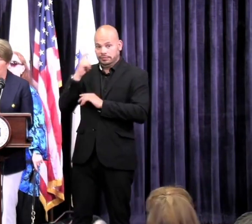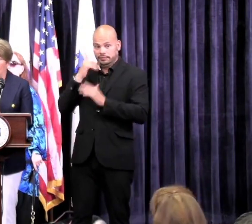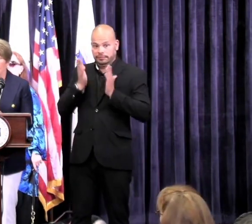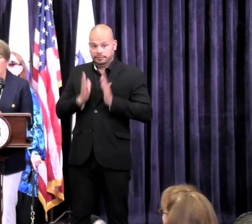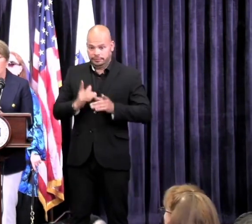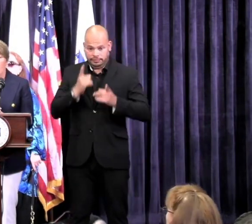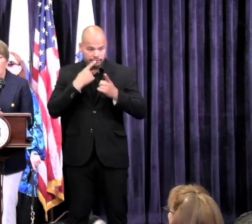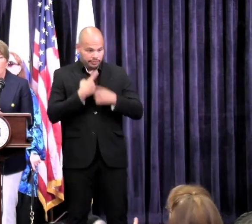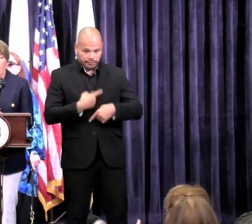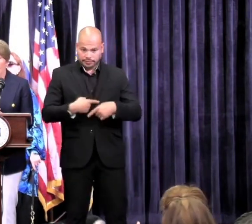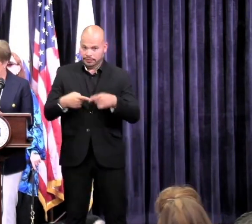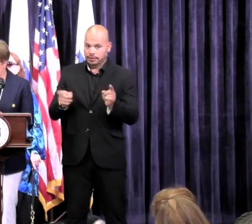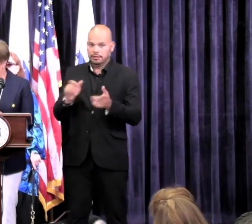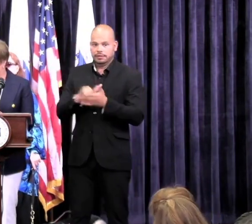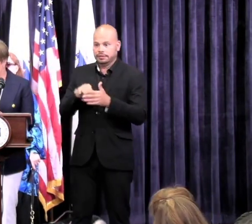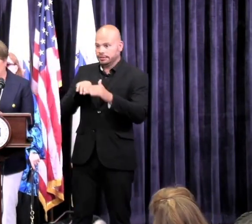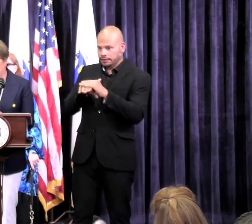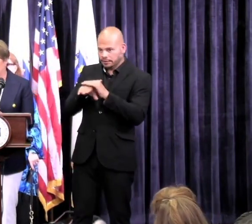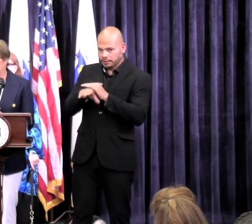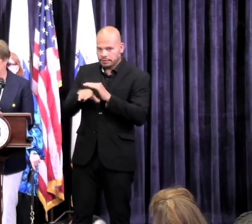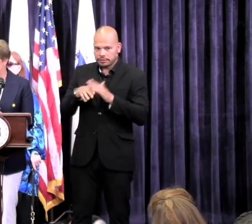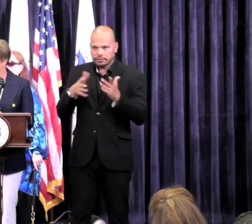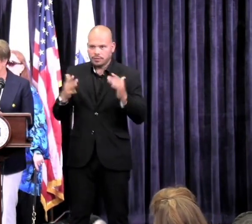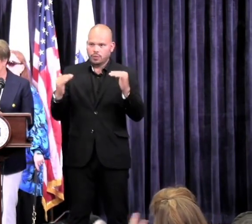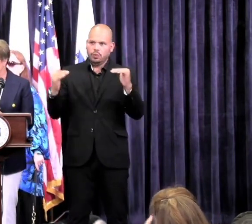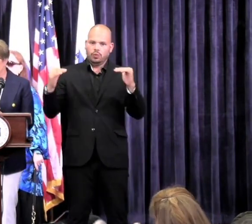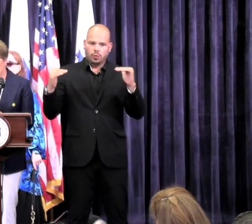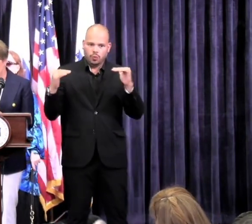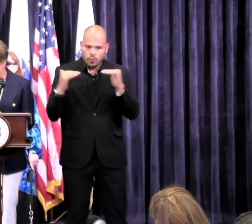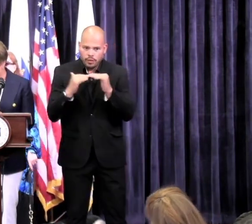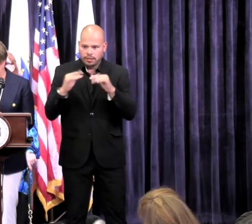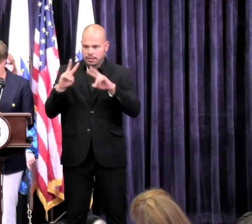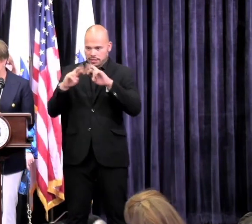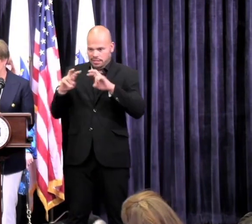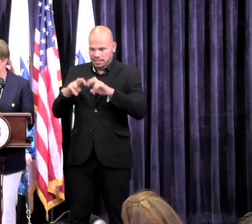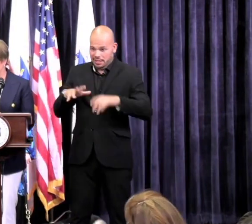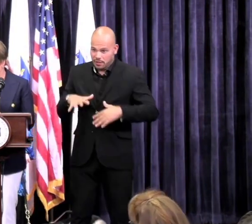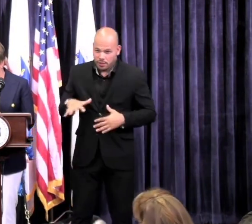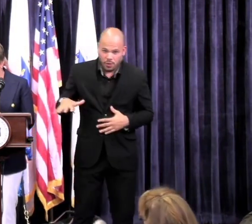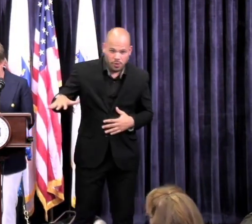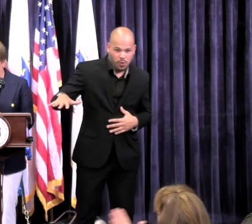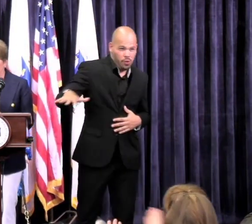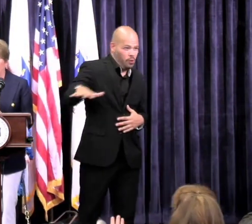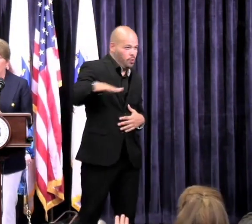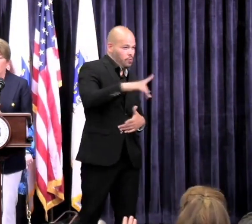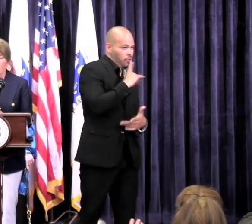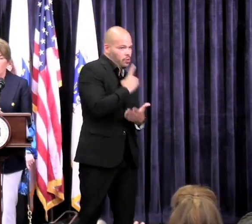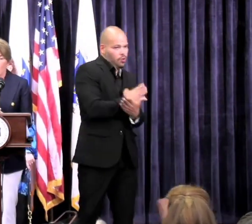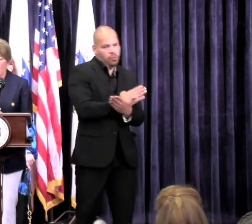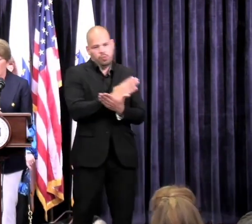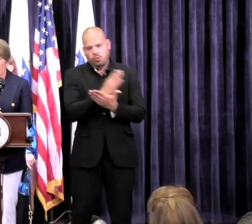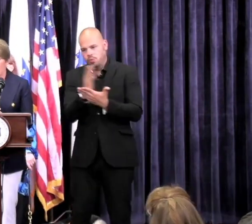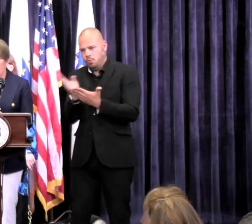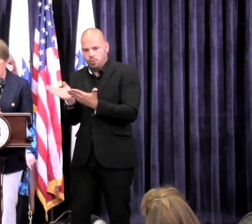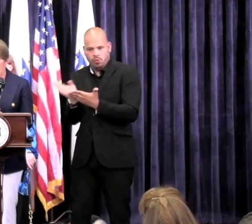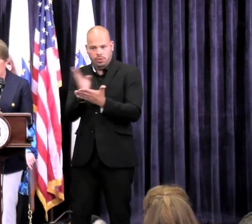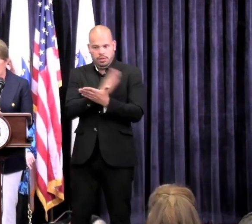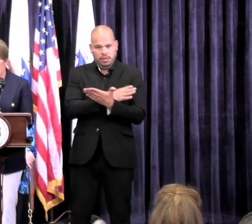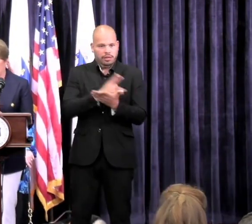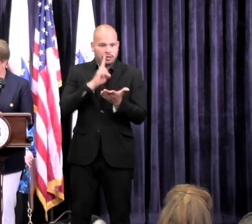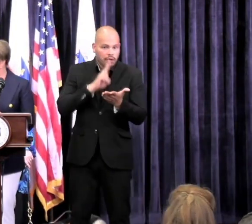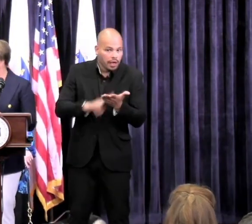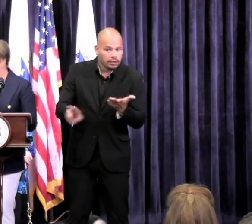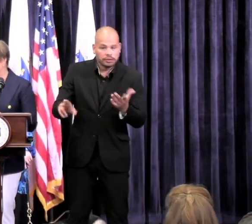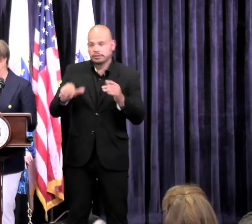across all Realms and an equity lens I can assure you is applied across all secretariats across all agencies and